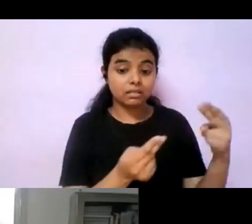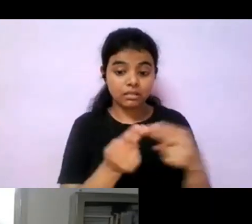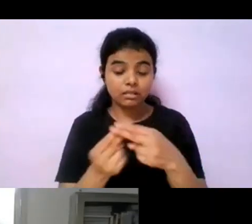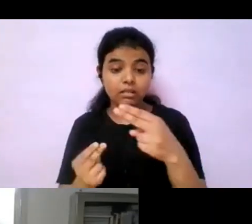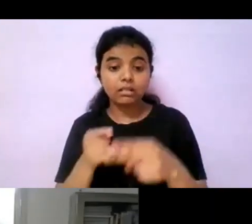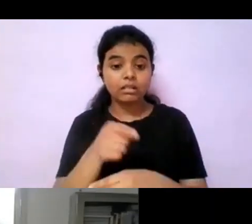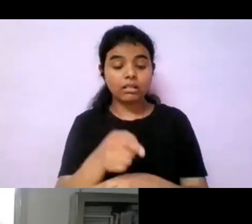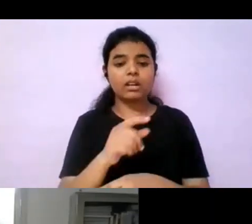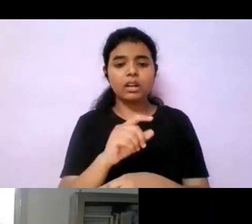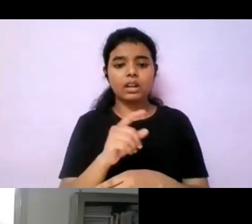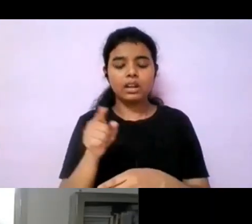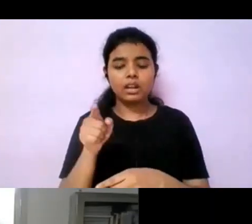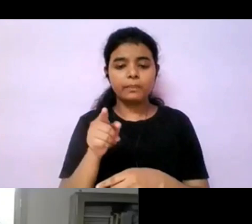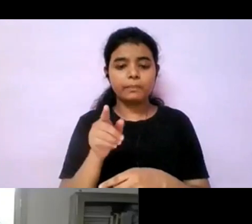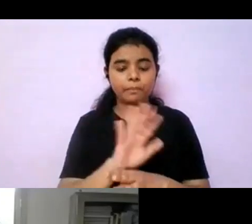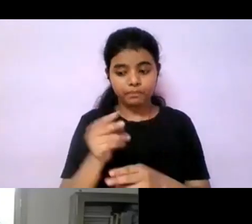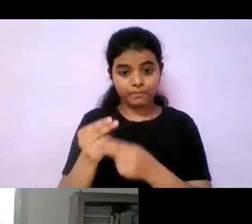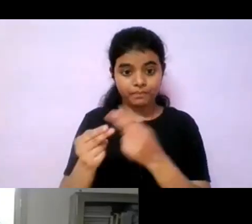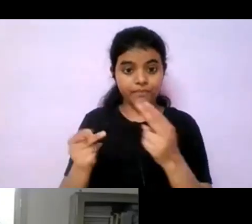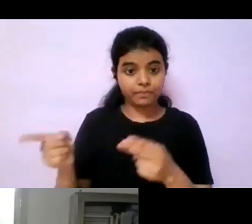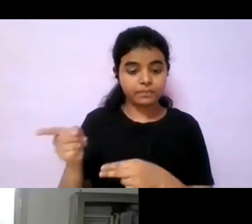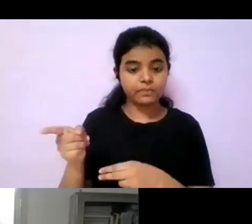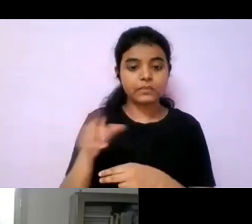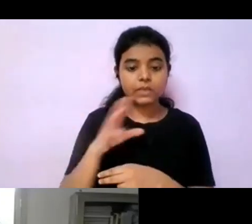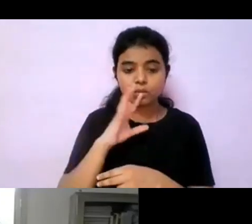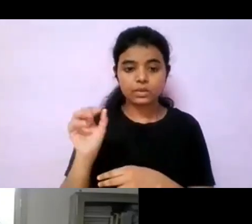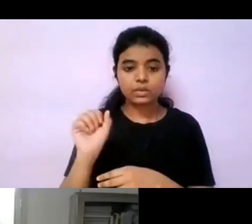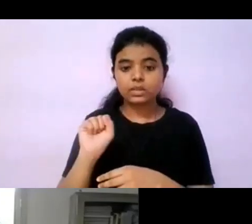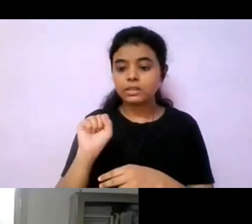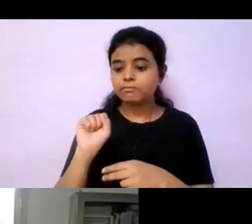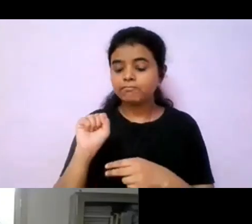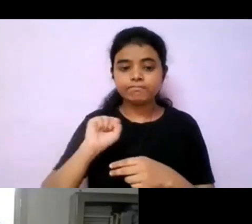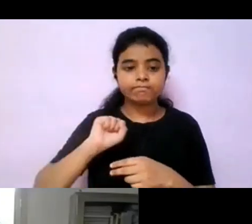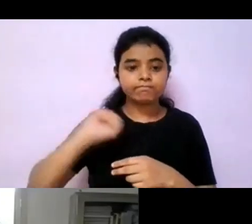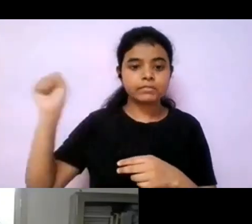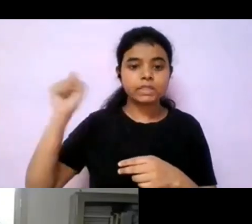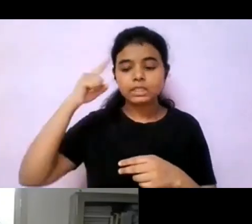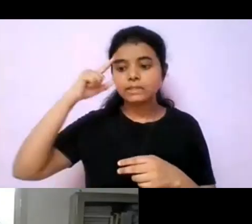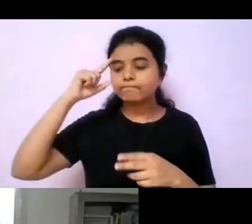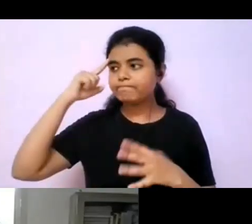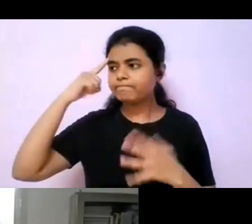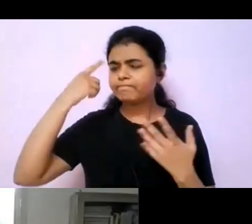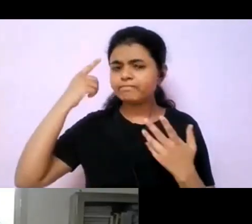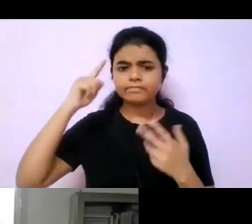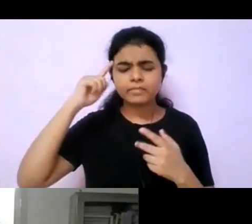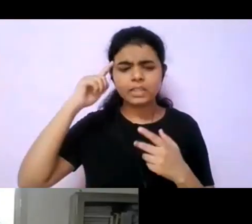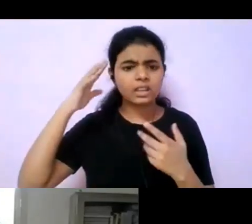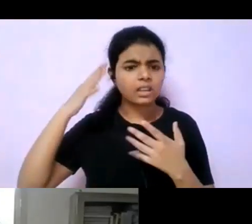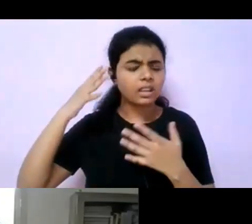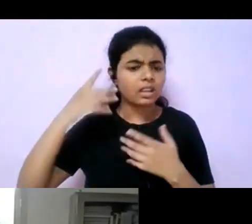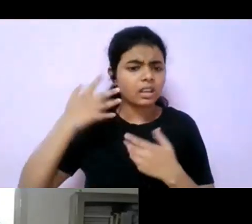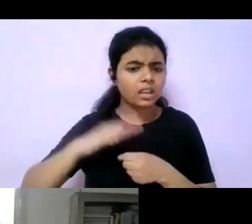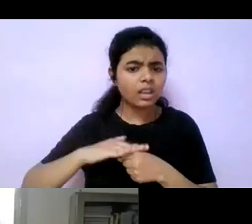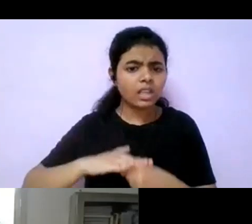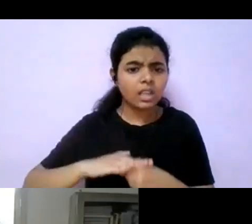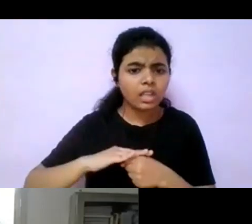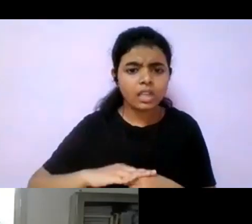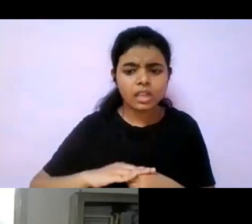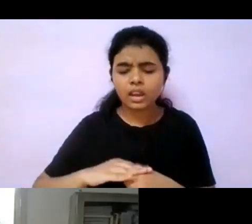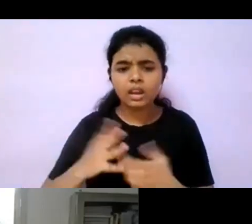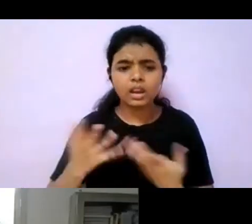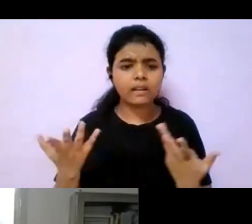when she happens to see that thing, she also gets mentally derailed, and she becomes deluded